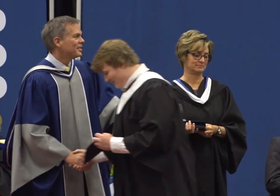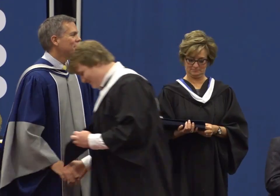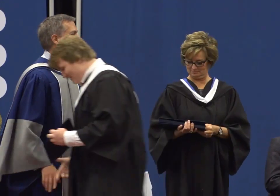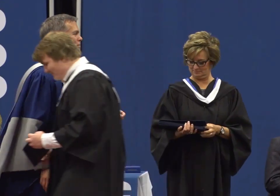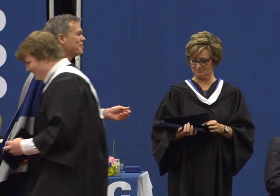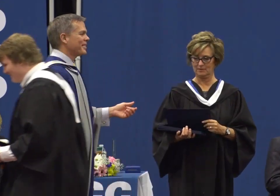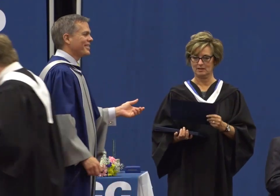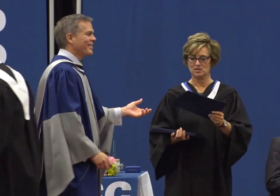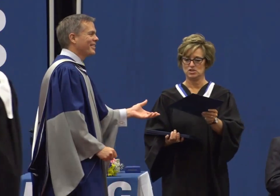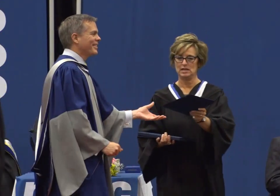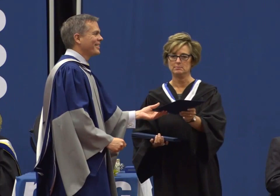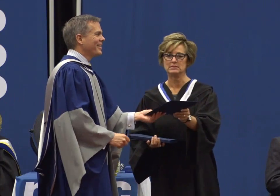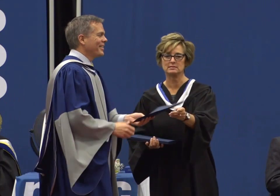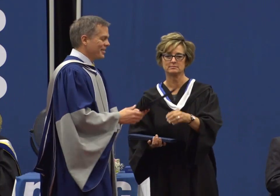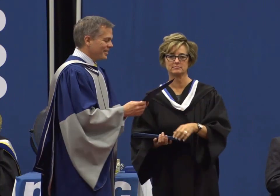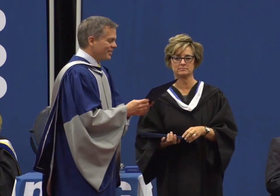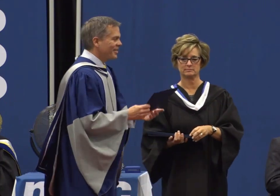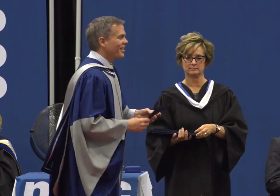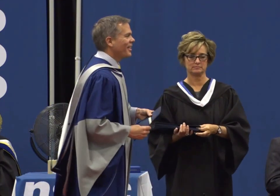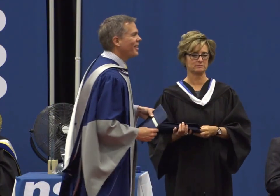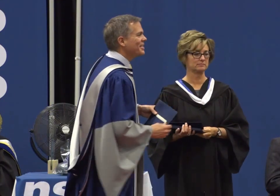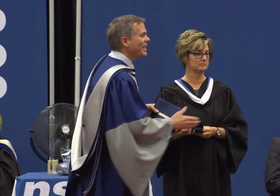James Lindsay.